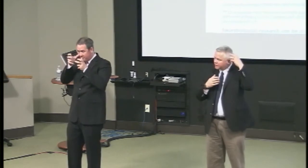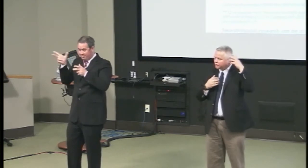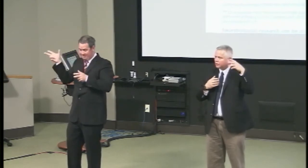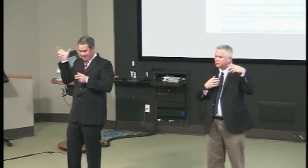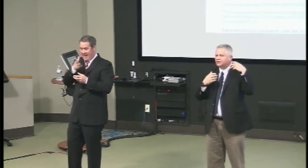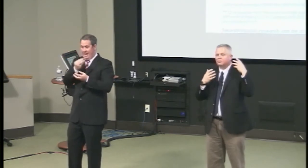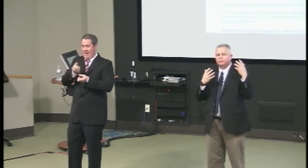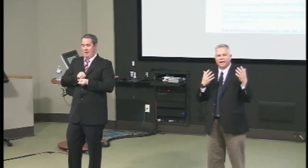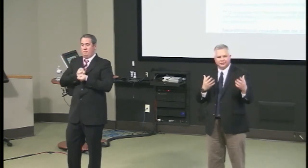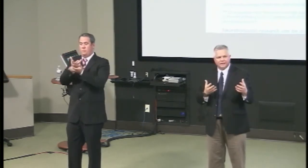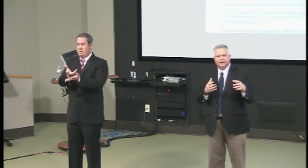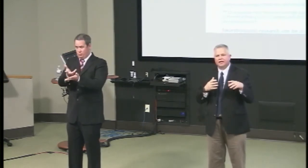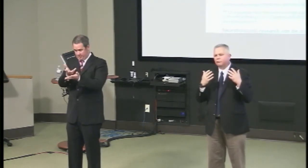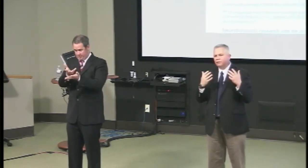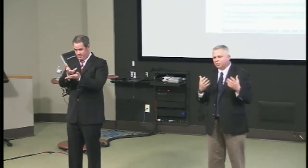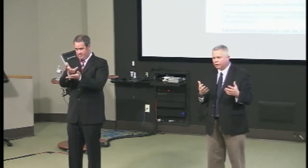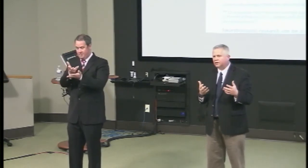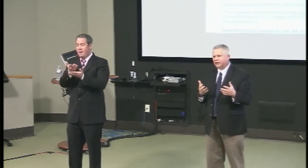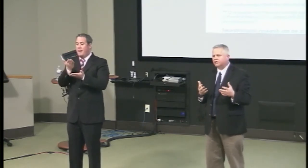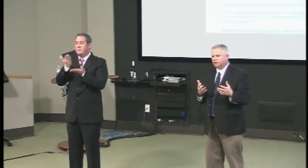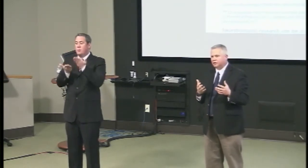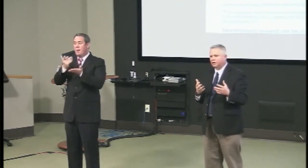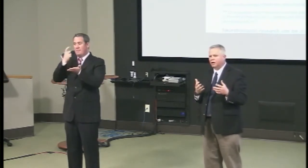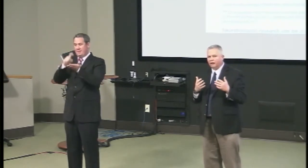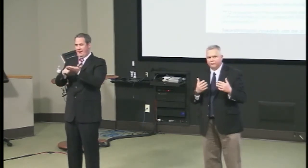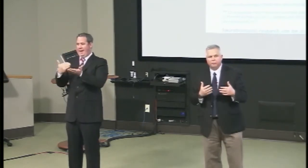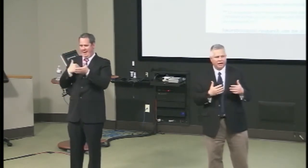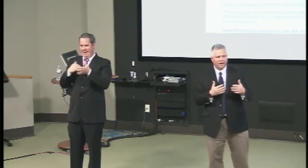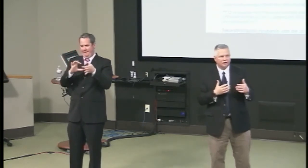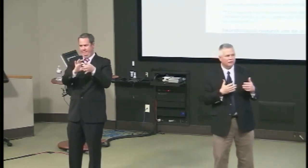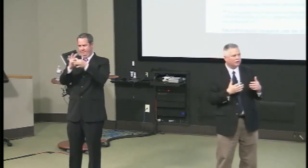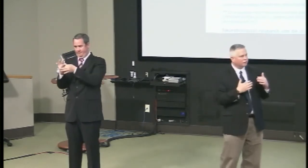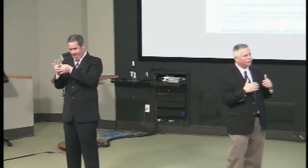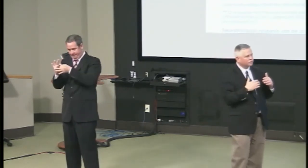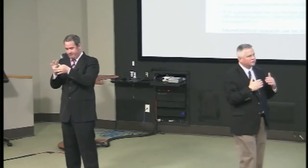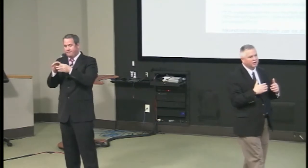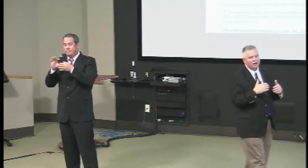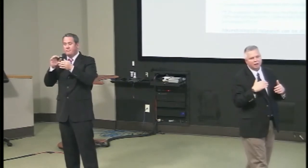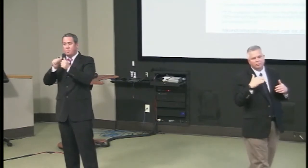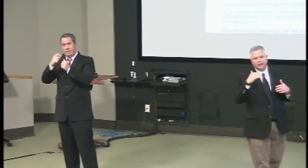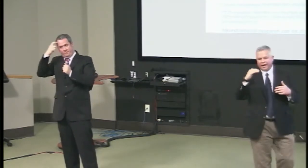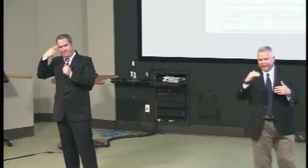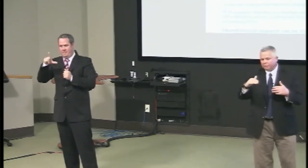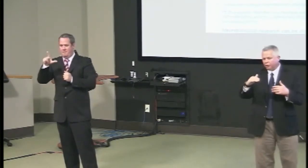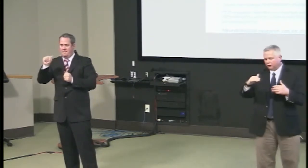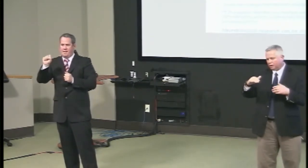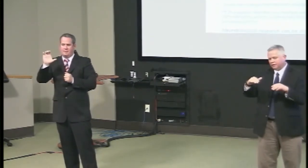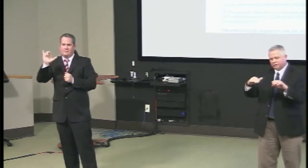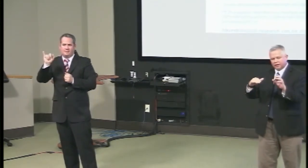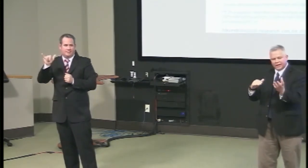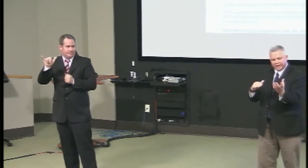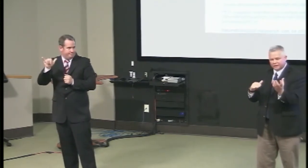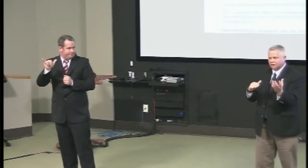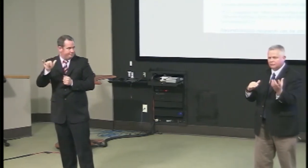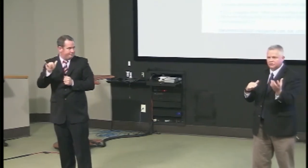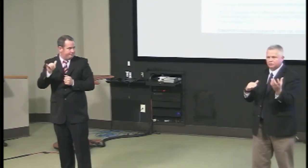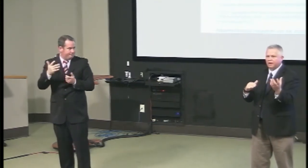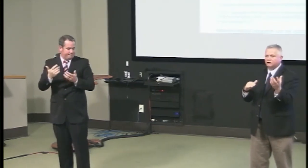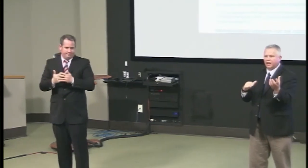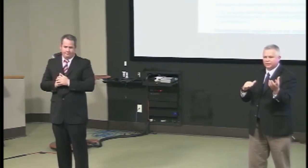with difficulties in plasticity and reorganization of the brain in order to become able to